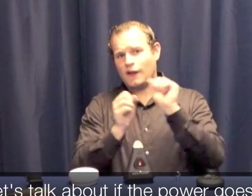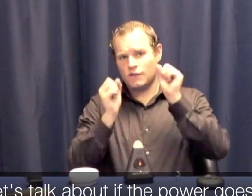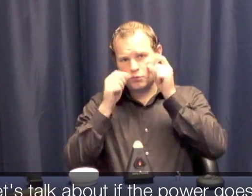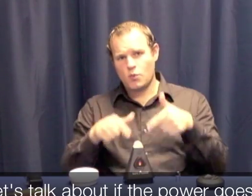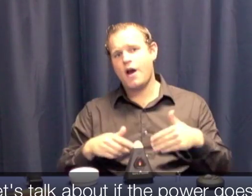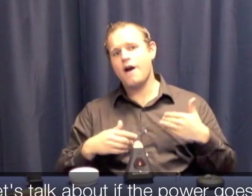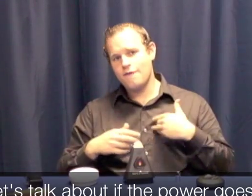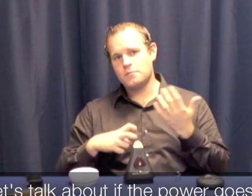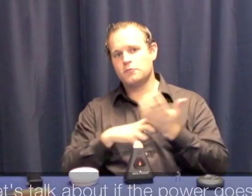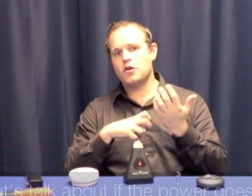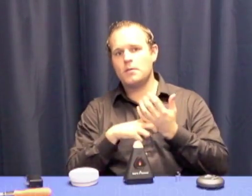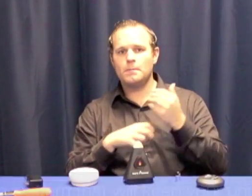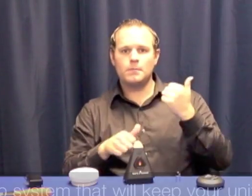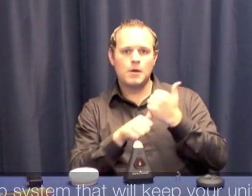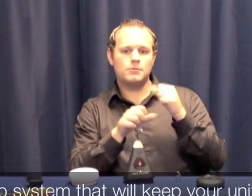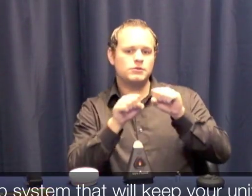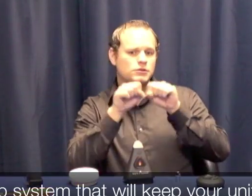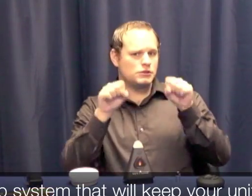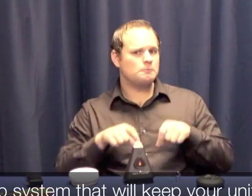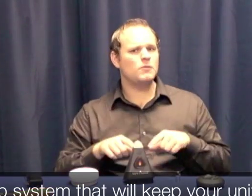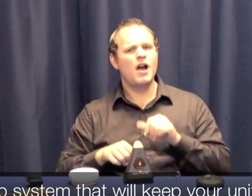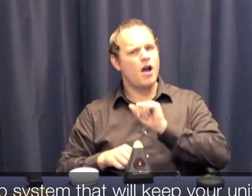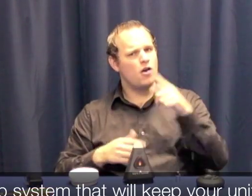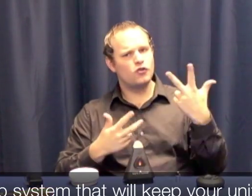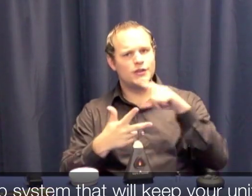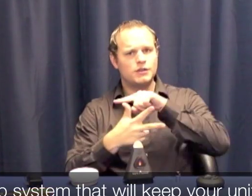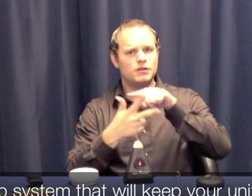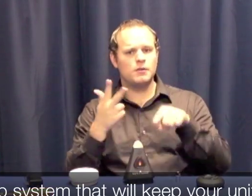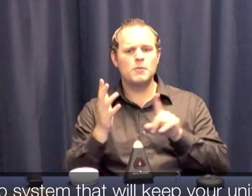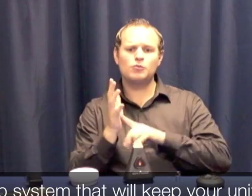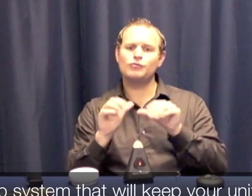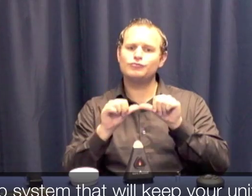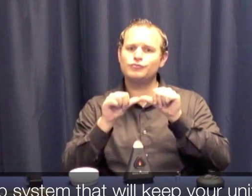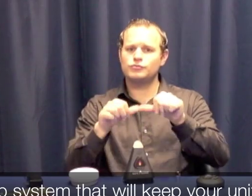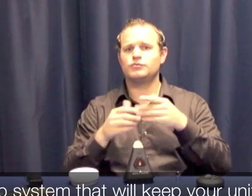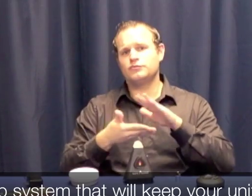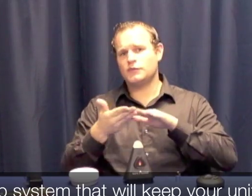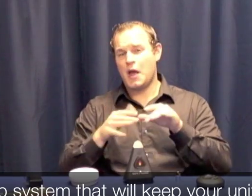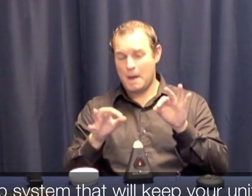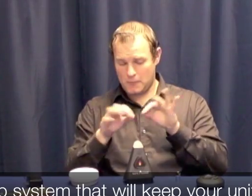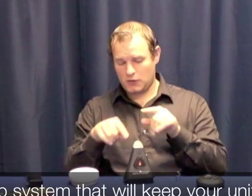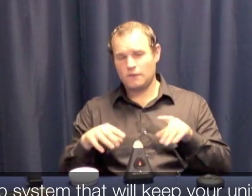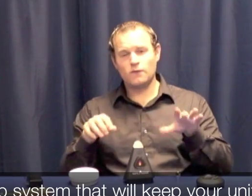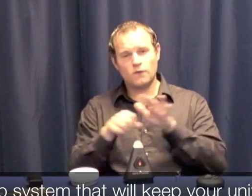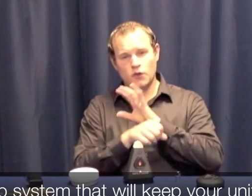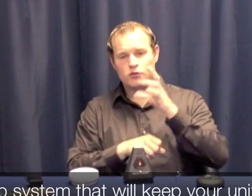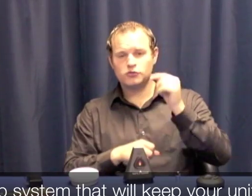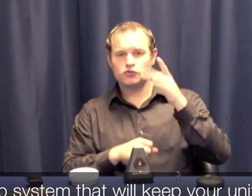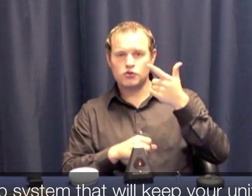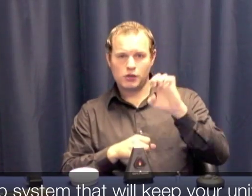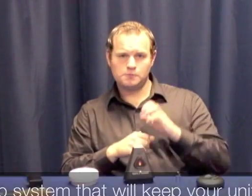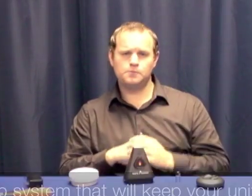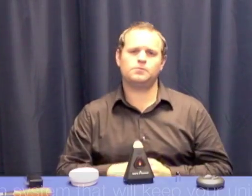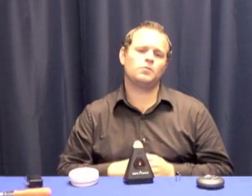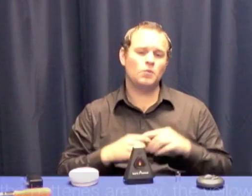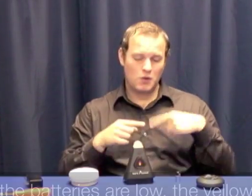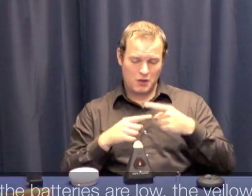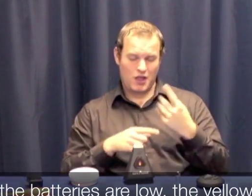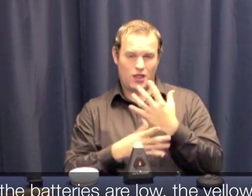home. Your SafeAwake has a battery backup system that will keep the unit running as long as the batteries are